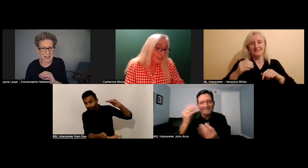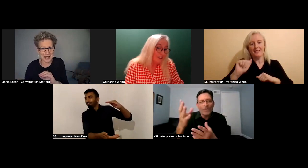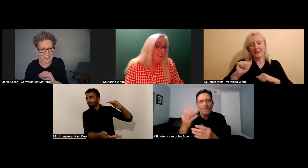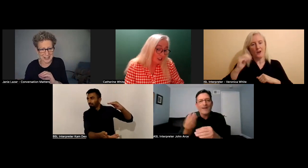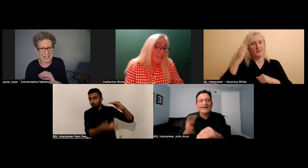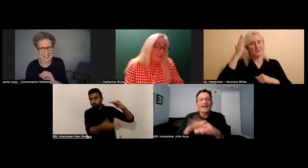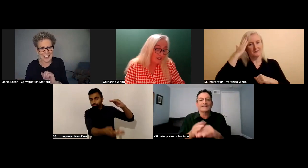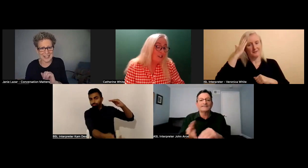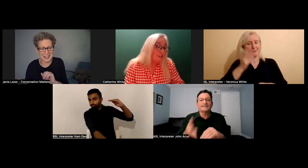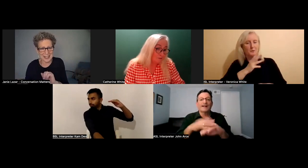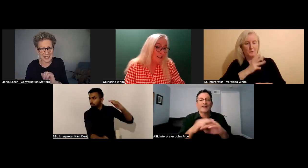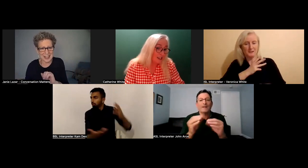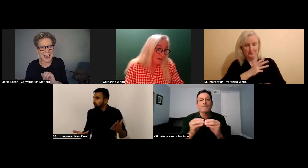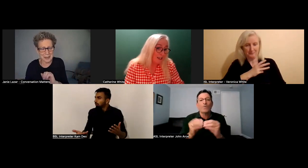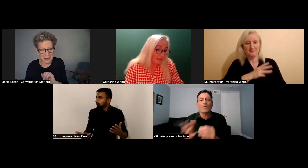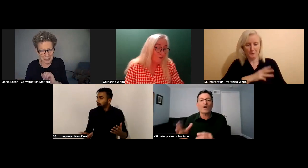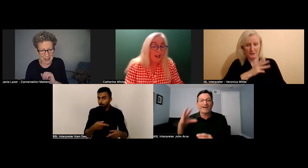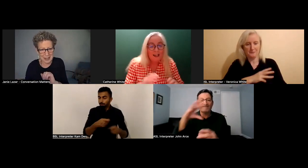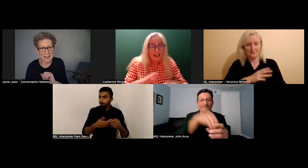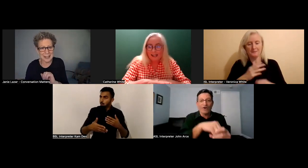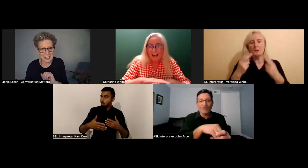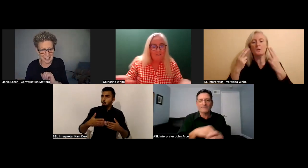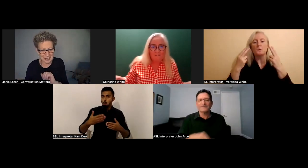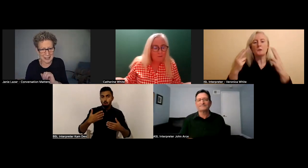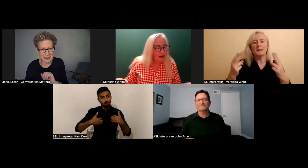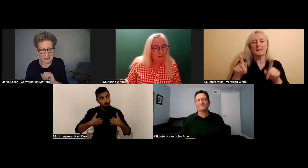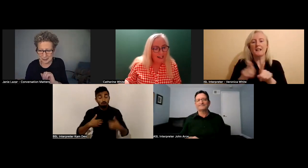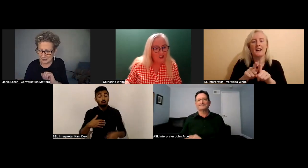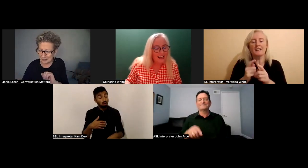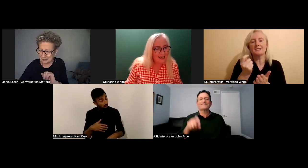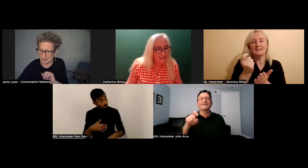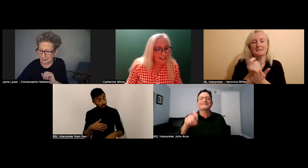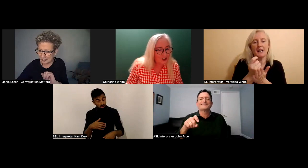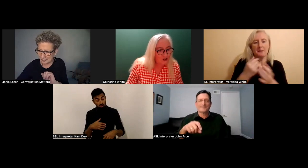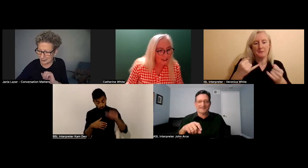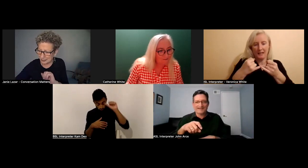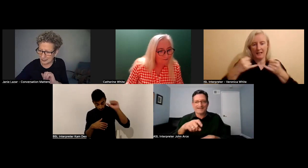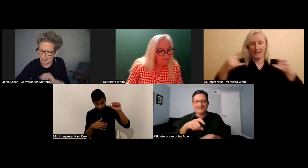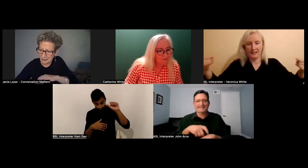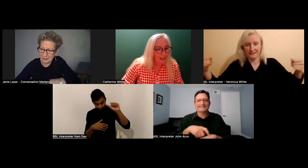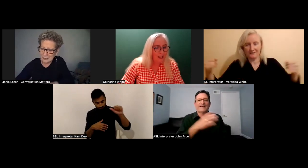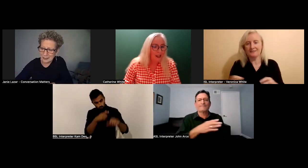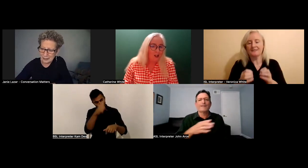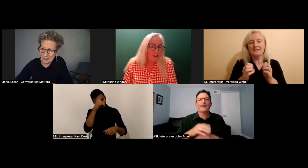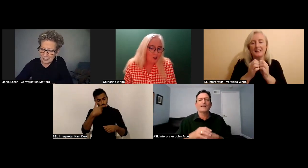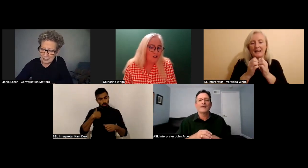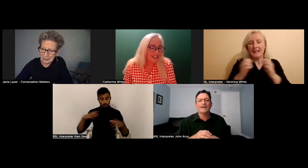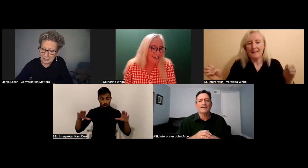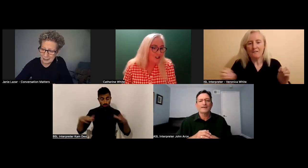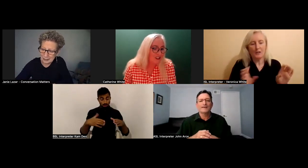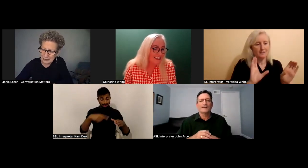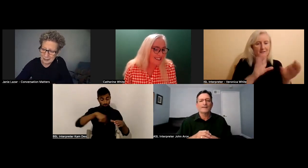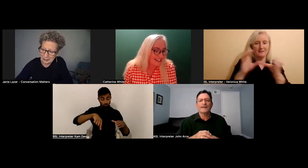involvement. There needs to be a timeline. Like, every population has history. The